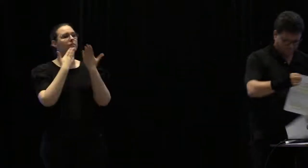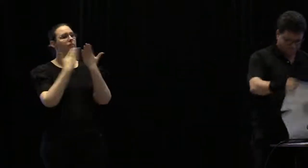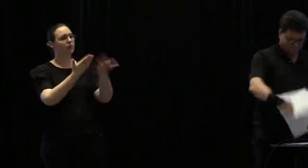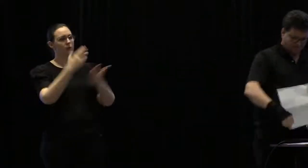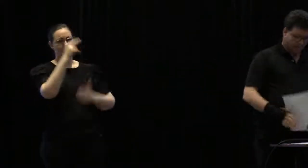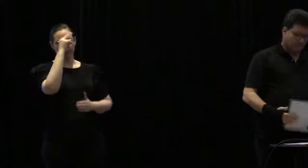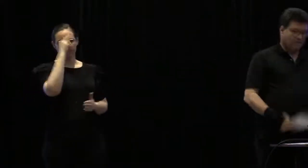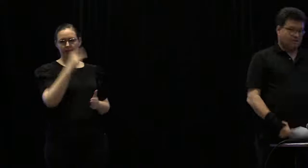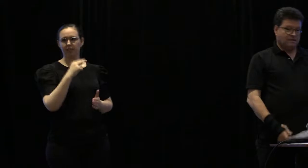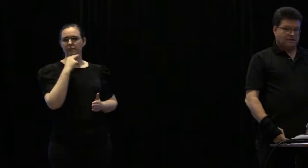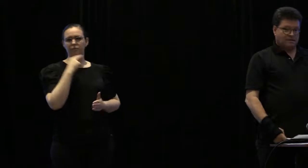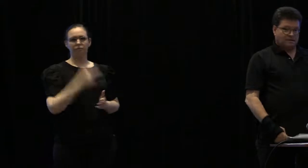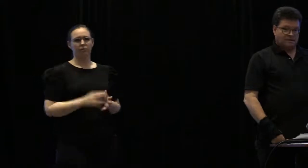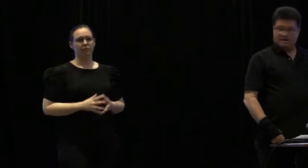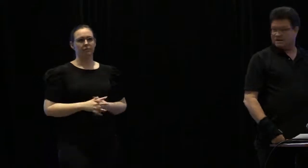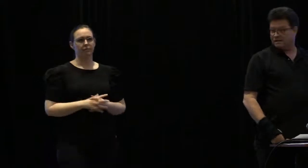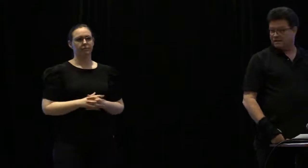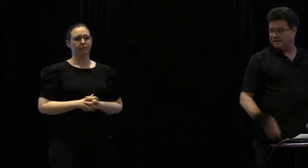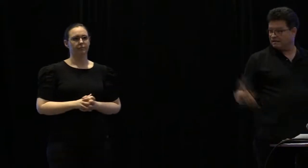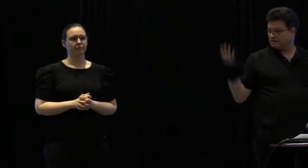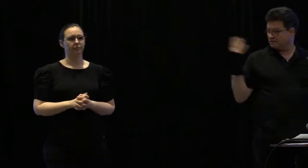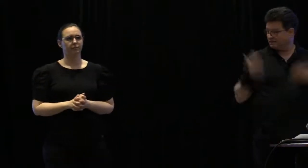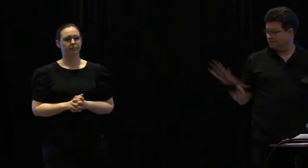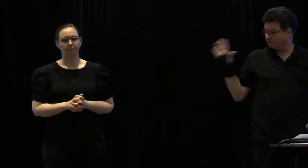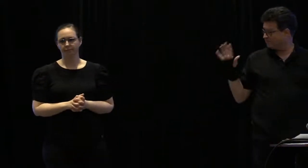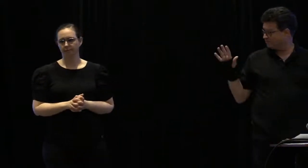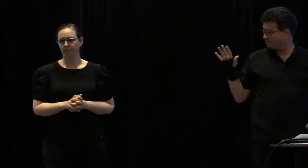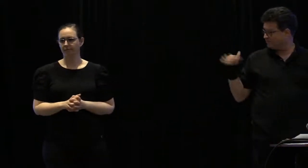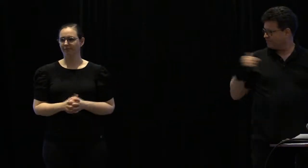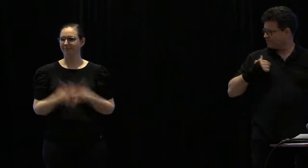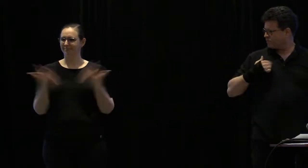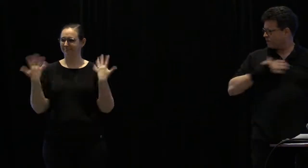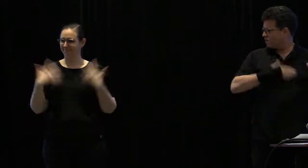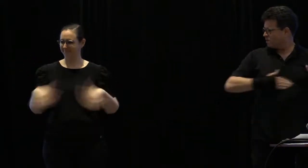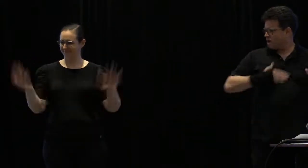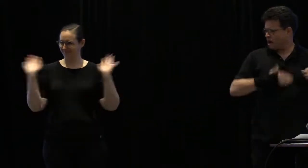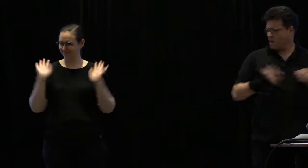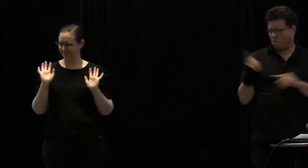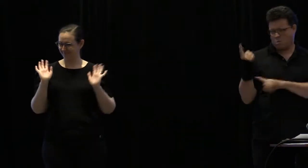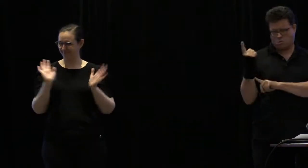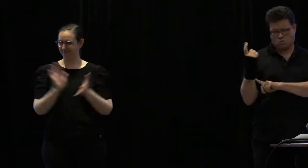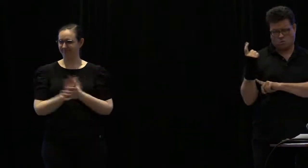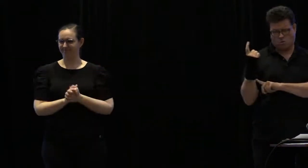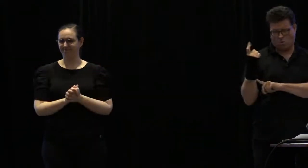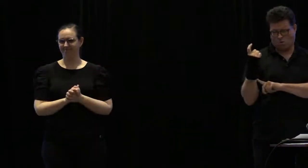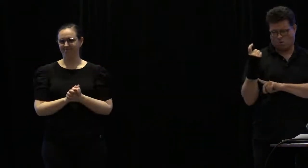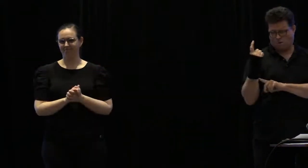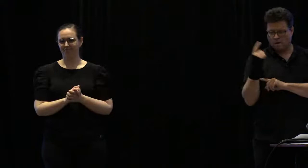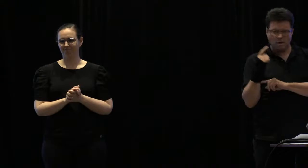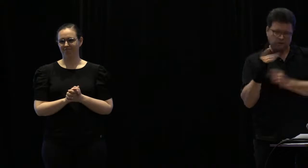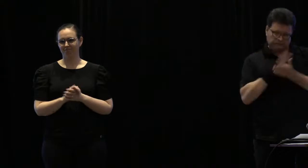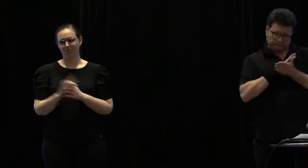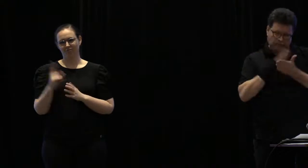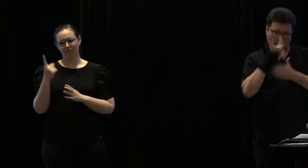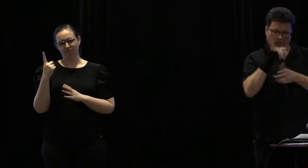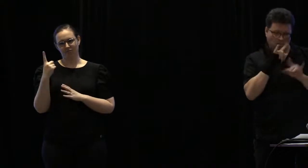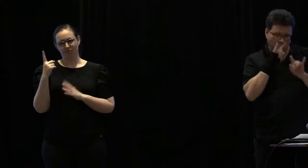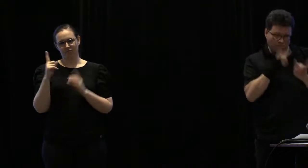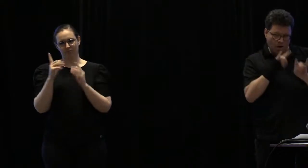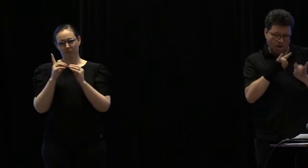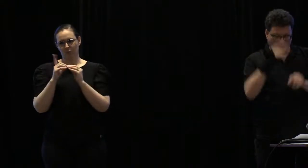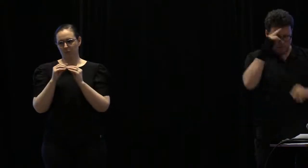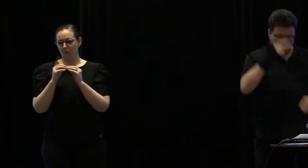post-secondary institutions in the province provide interpreting services to this day. I have